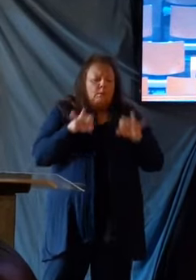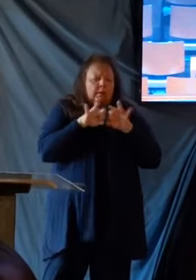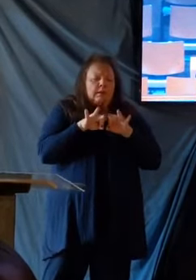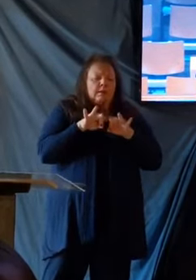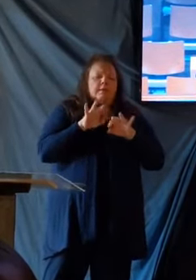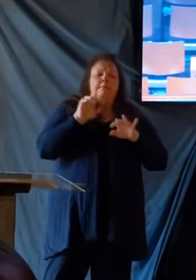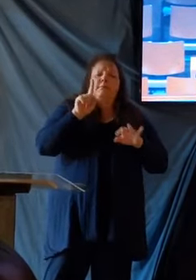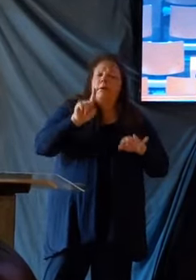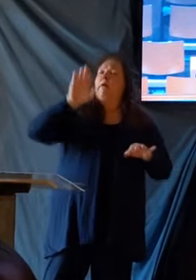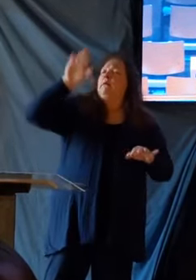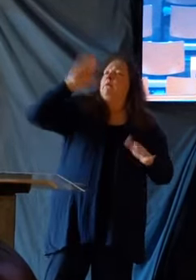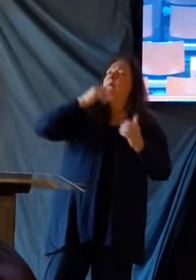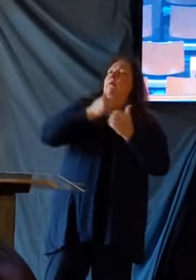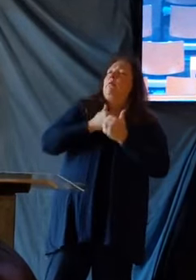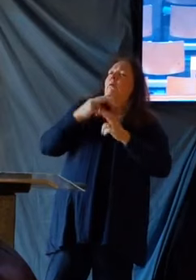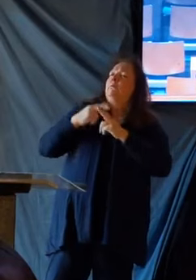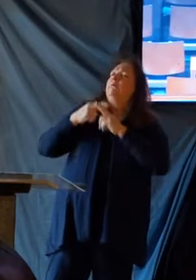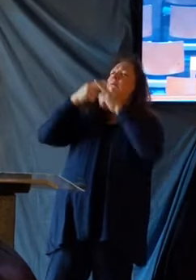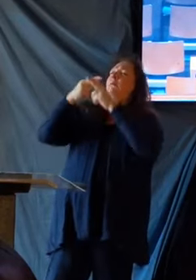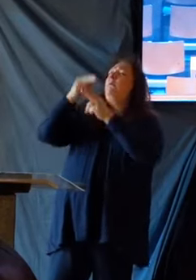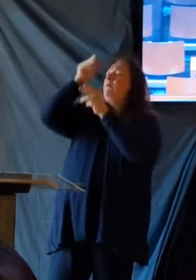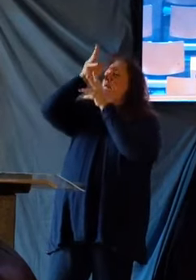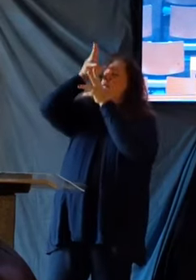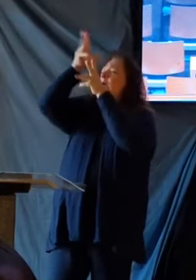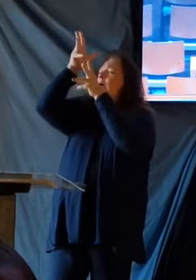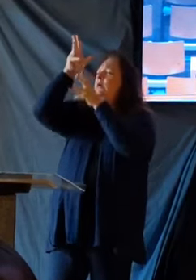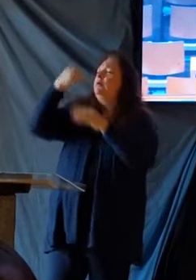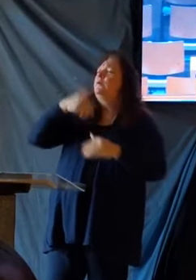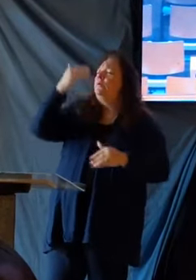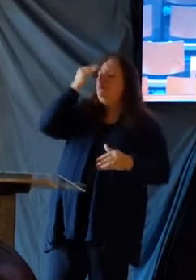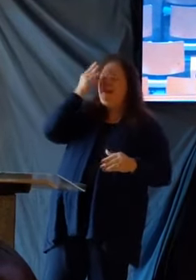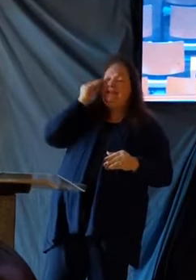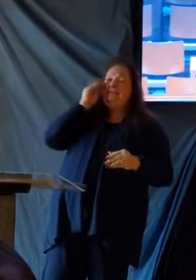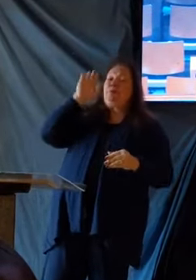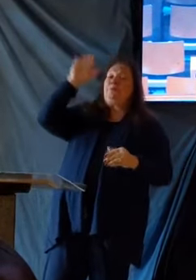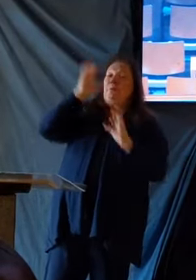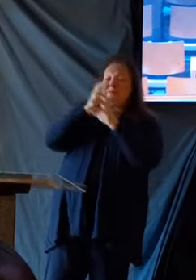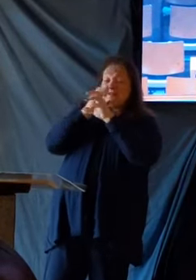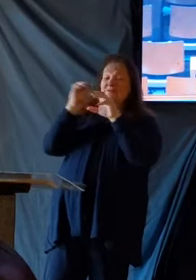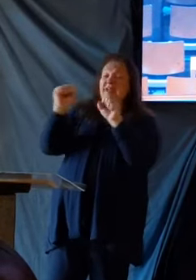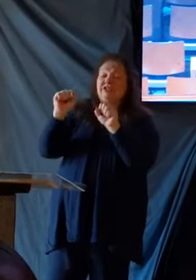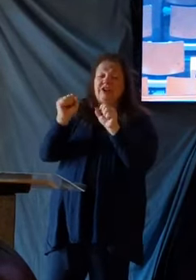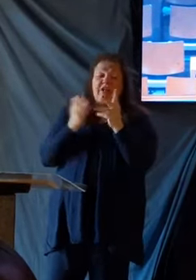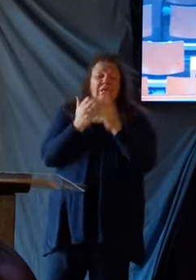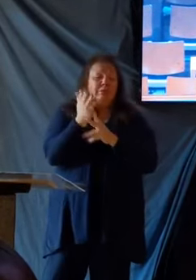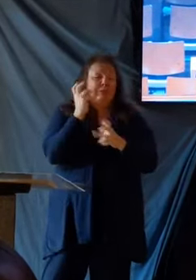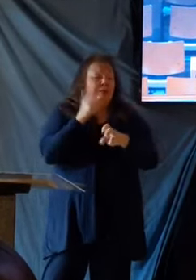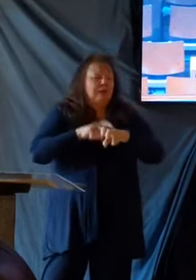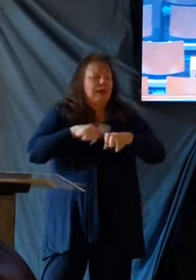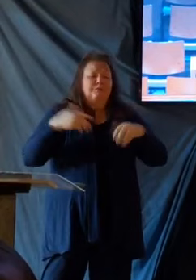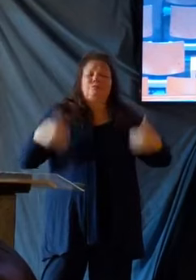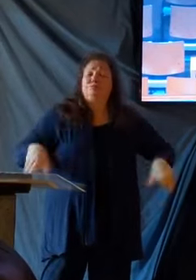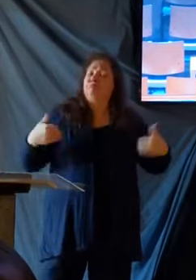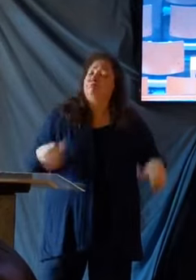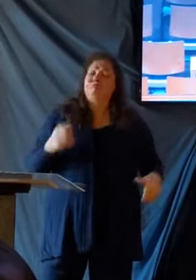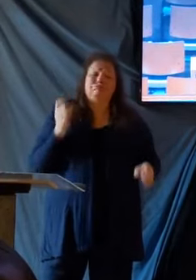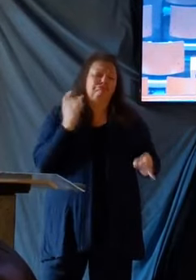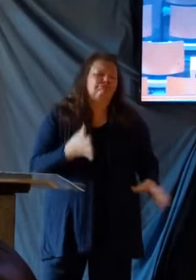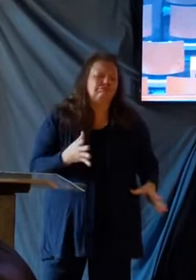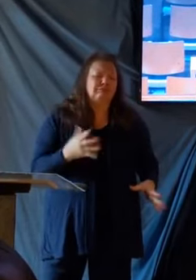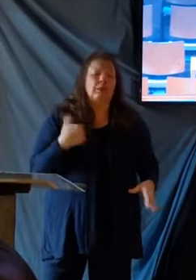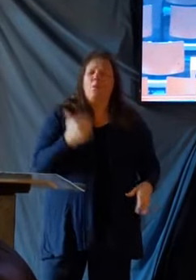of your love, we call you Father. We know your salvation. And even in the most difficult of times, we have